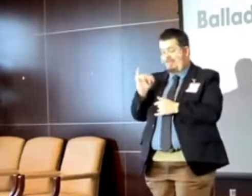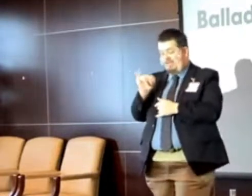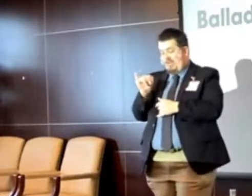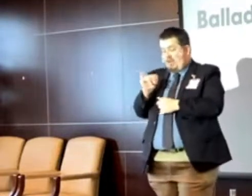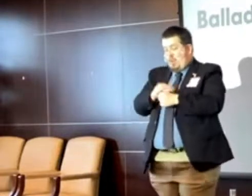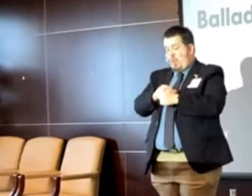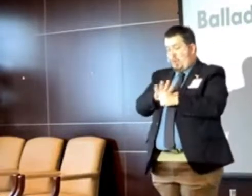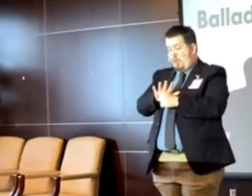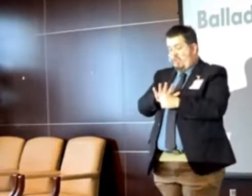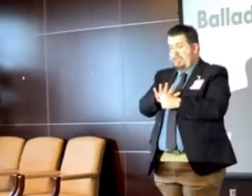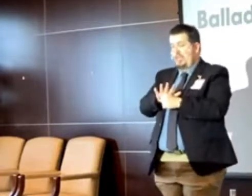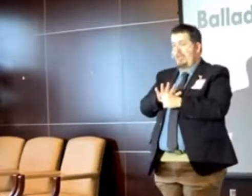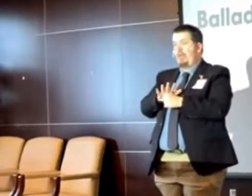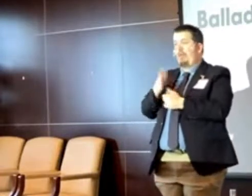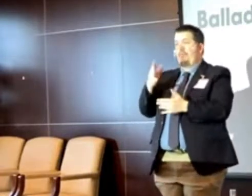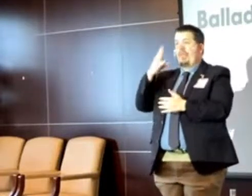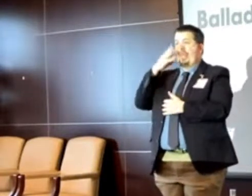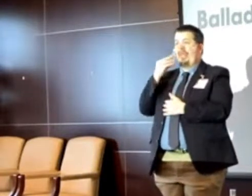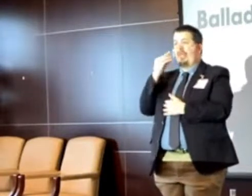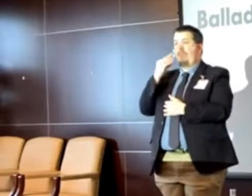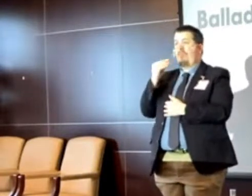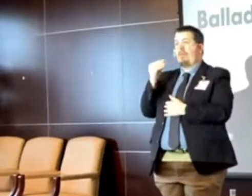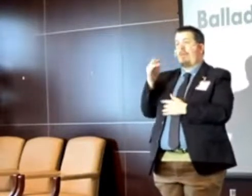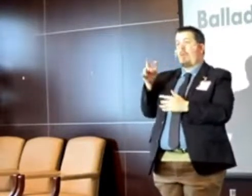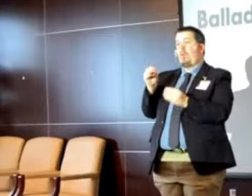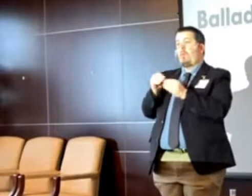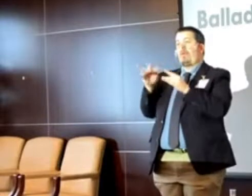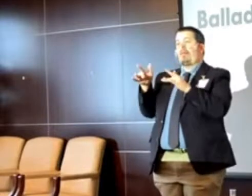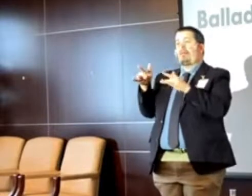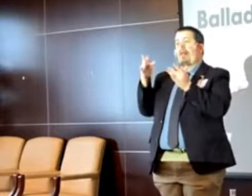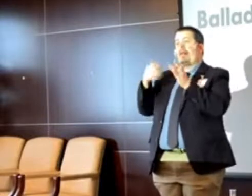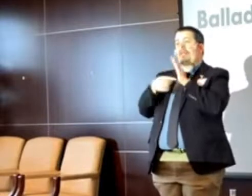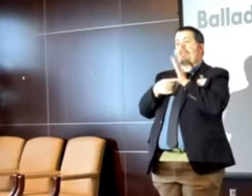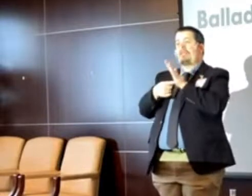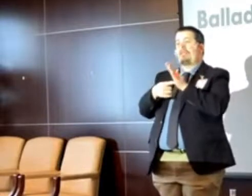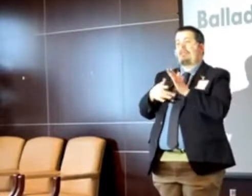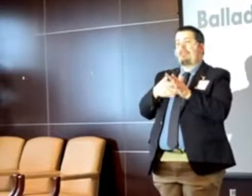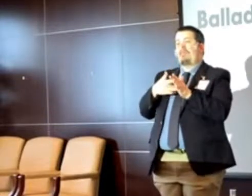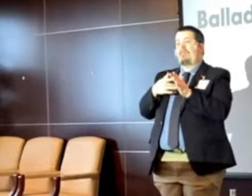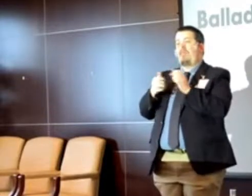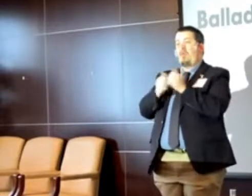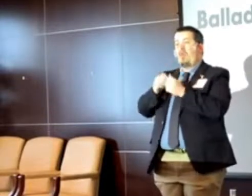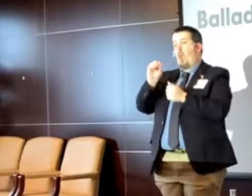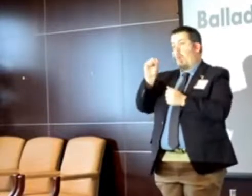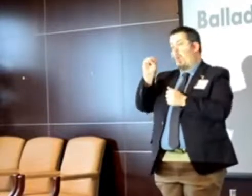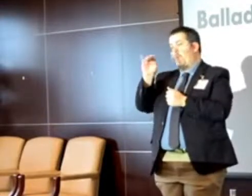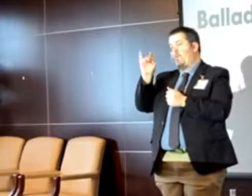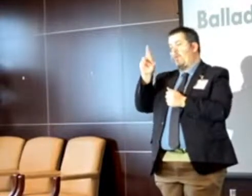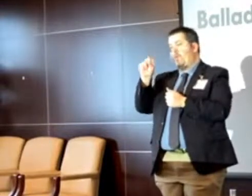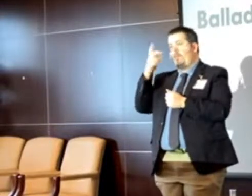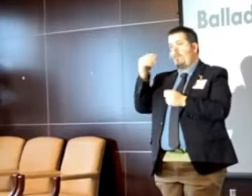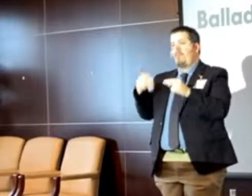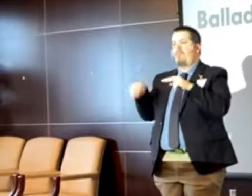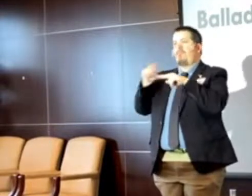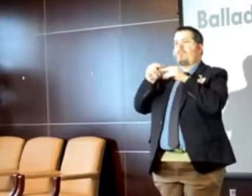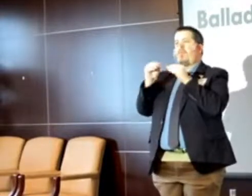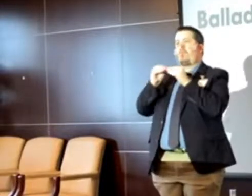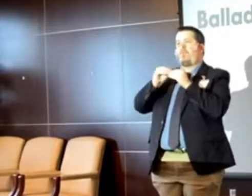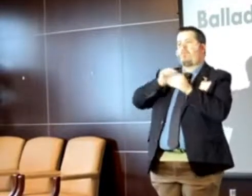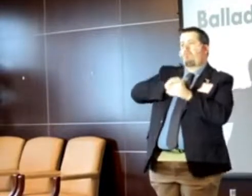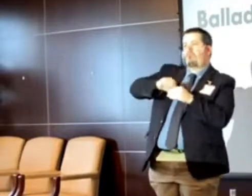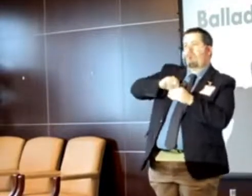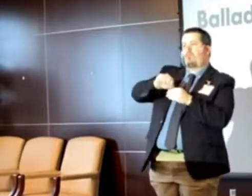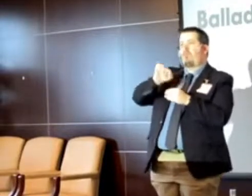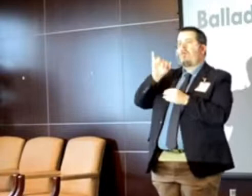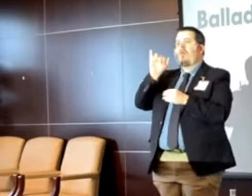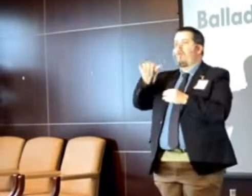with COVID-19 may experience milder symptoms with Omicron because of added immunity that they have,